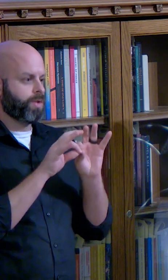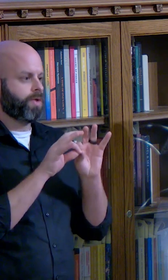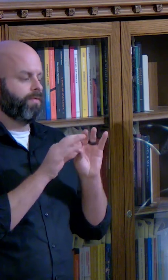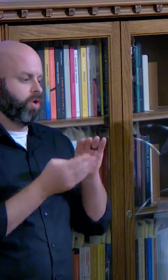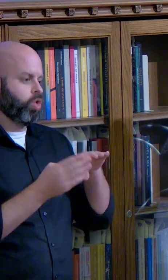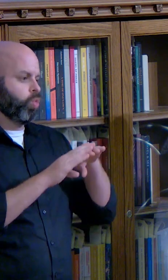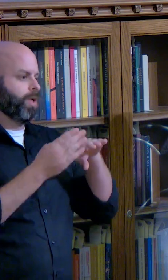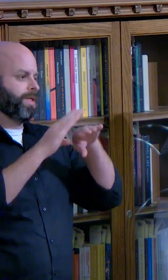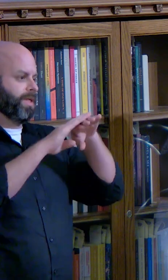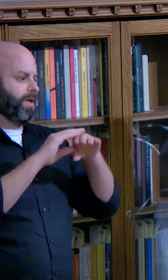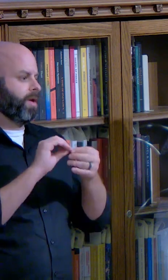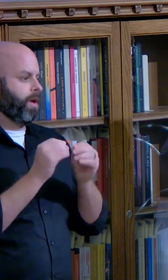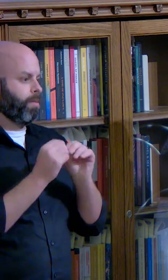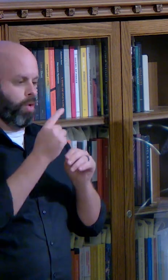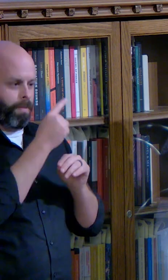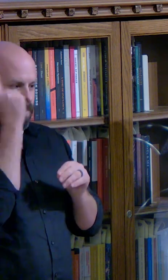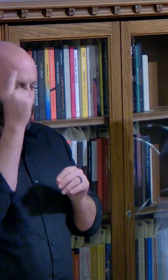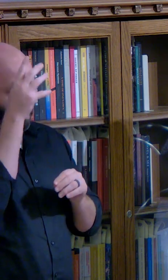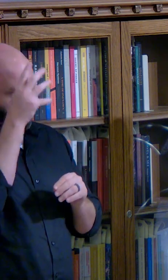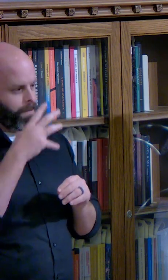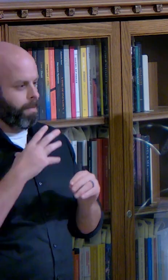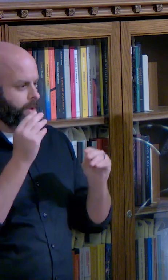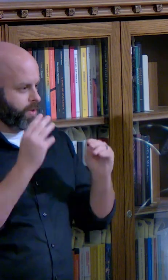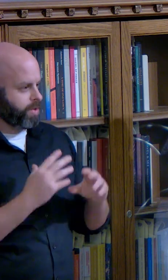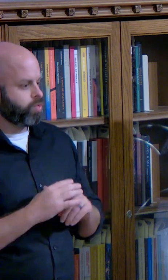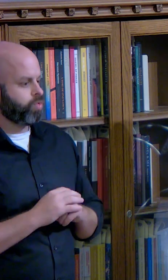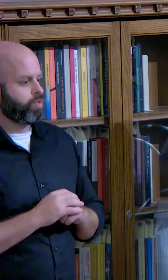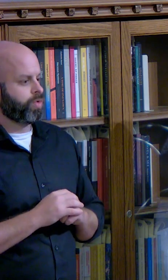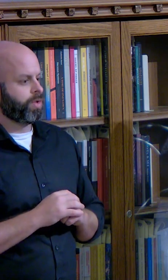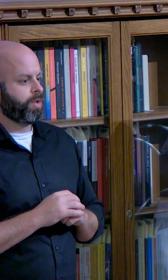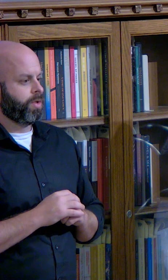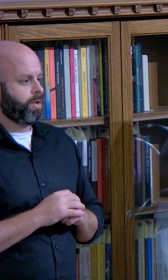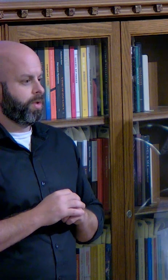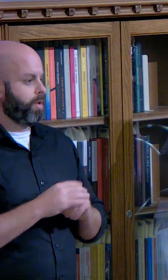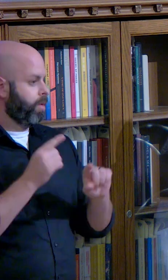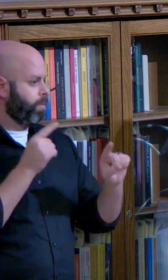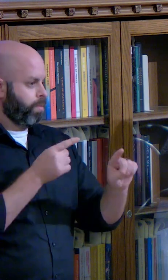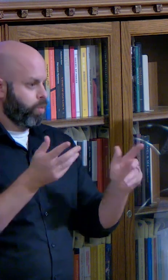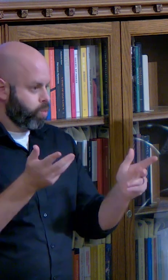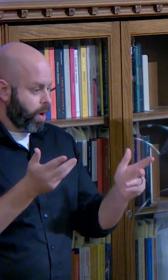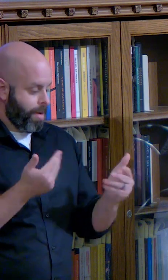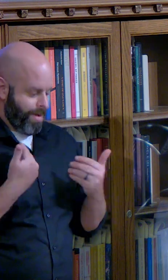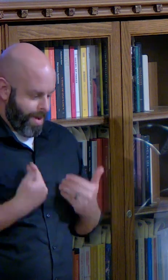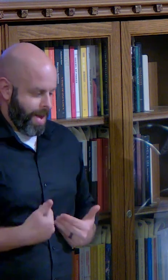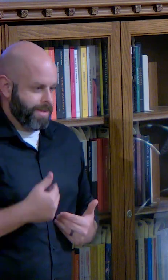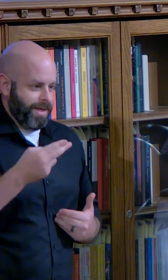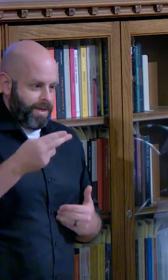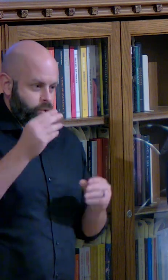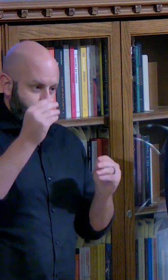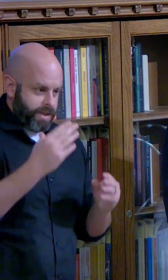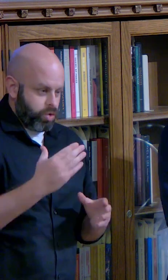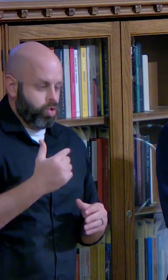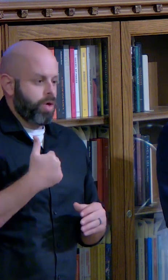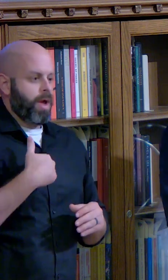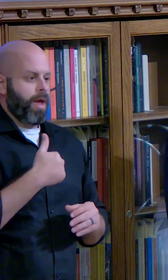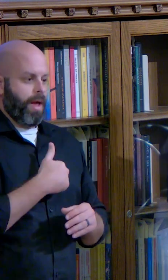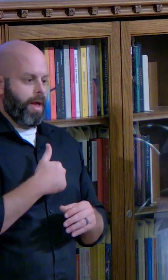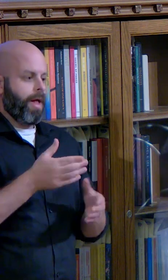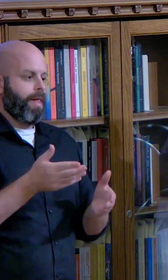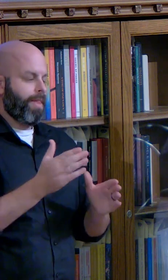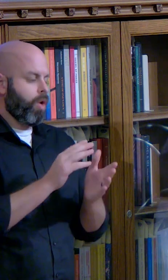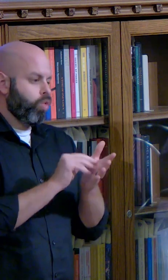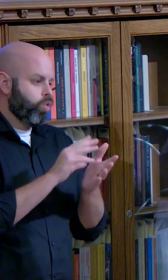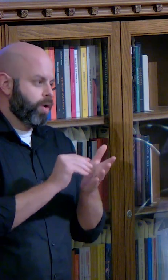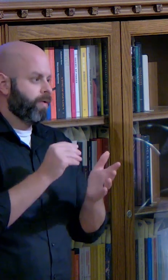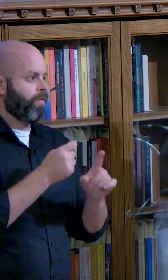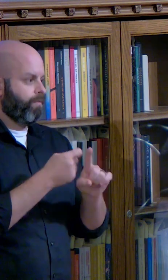increasing the number of blackmail teachers simply put as a history teacher I make space for learning